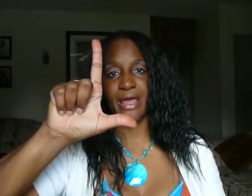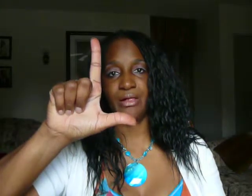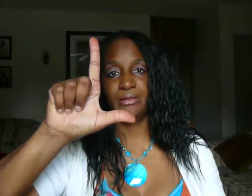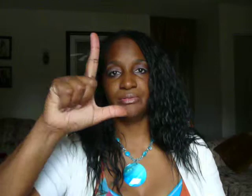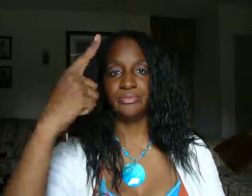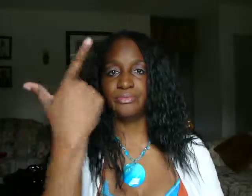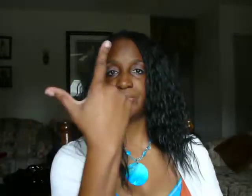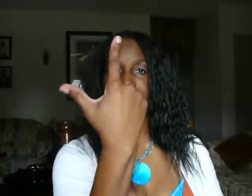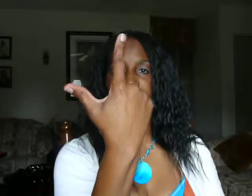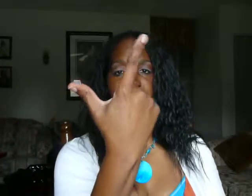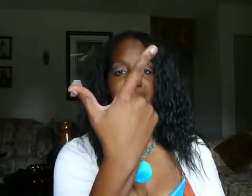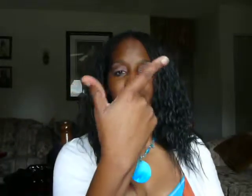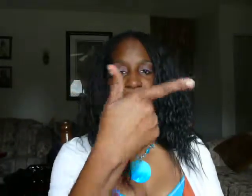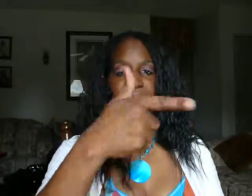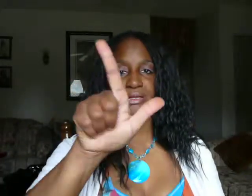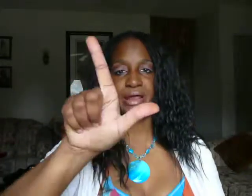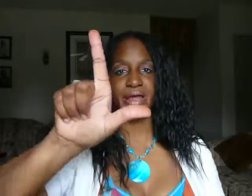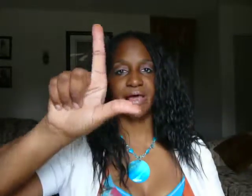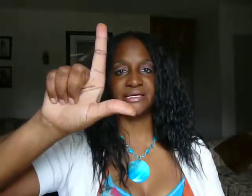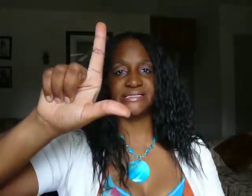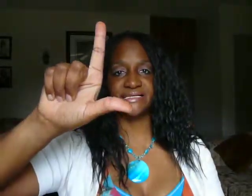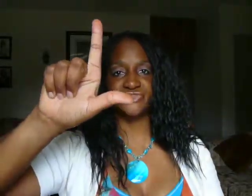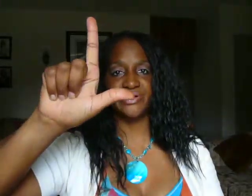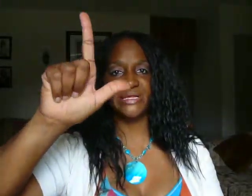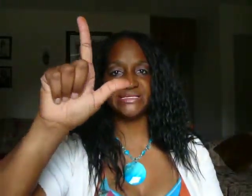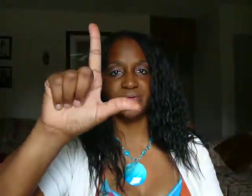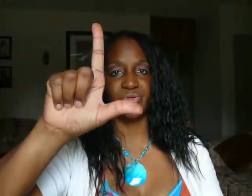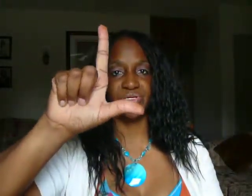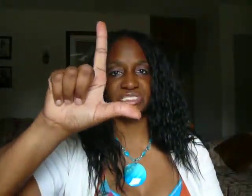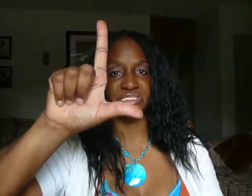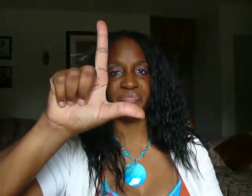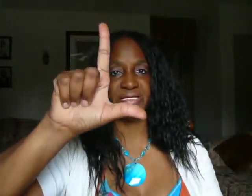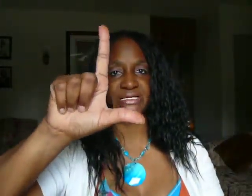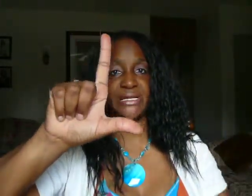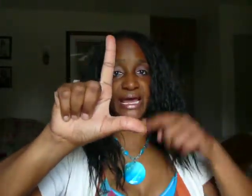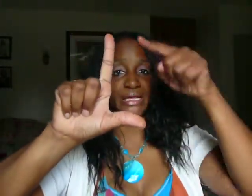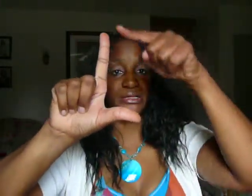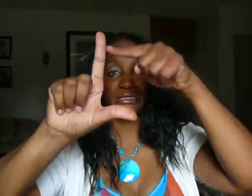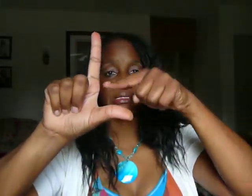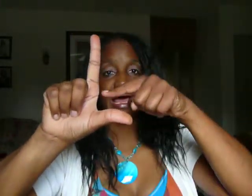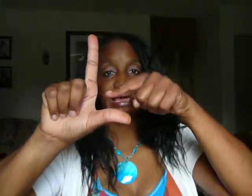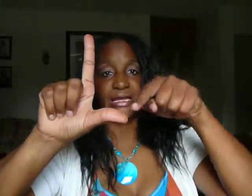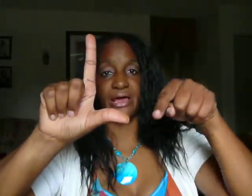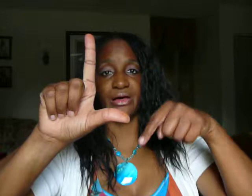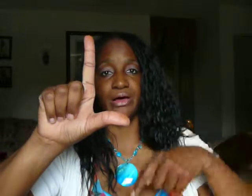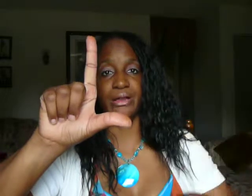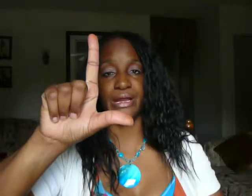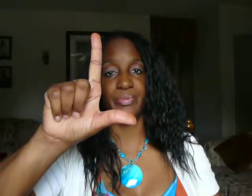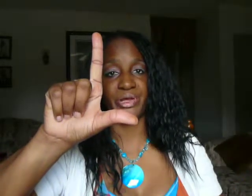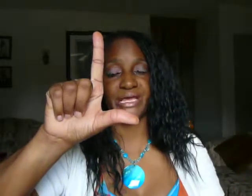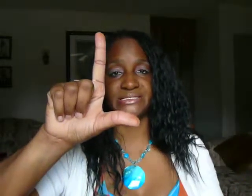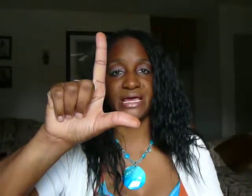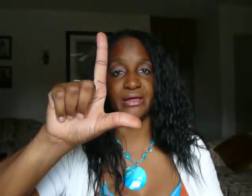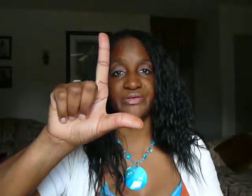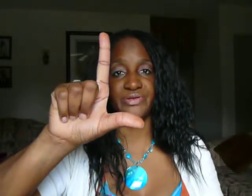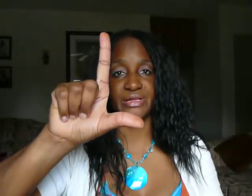L. And the letter L is extremely simple. It's just basically, and it looks like an L, an uppercase L if you look at